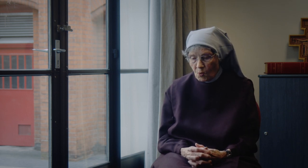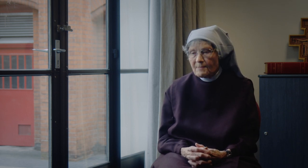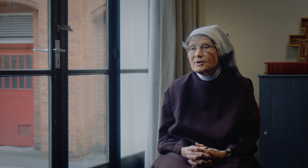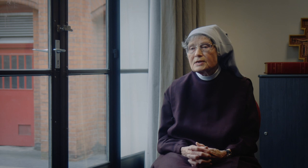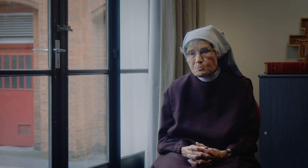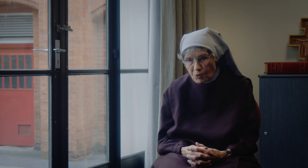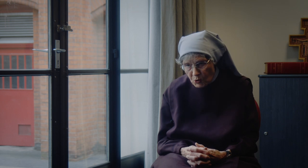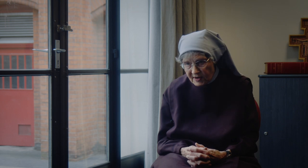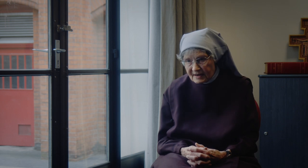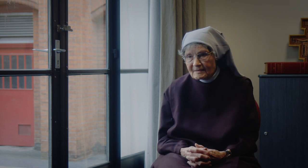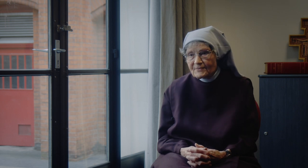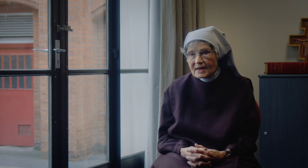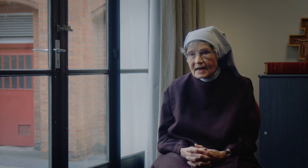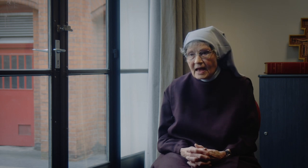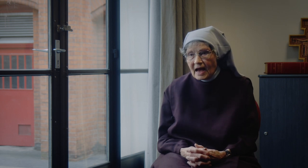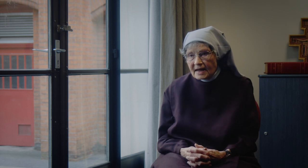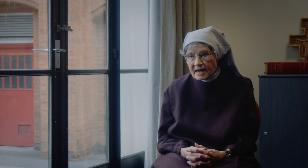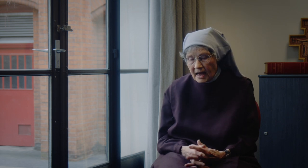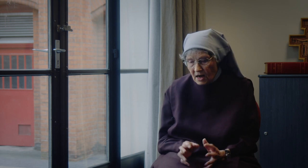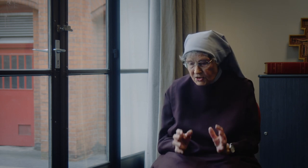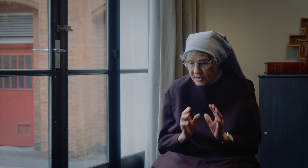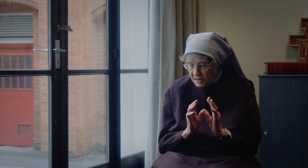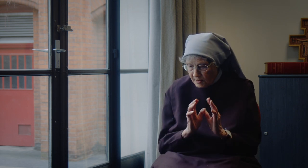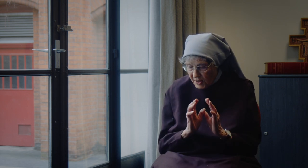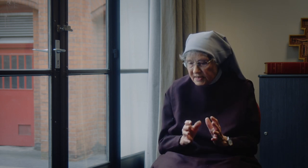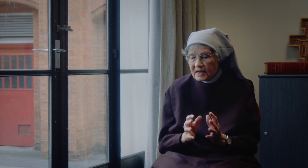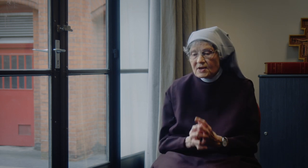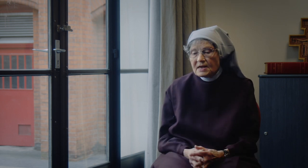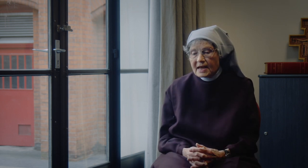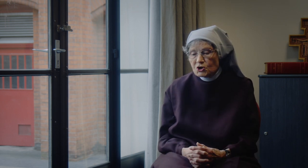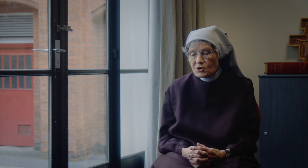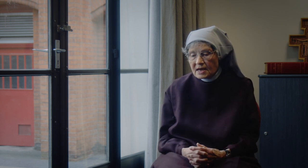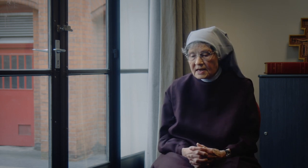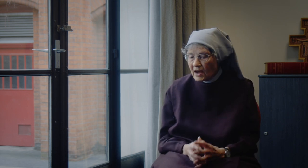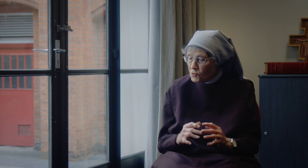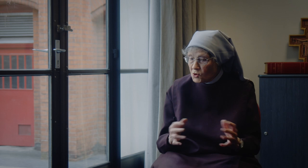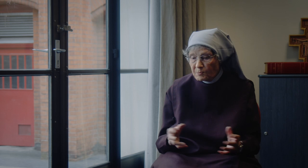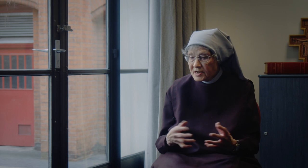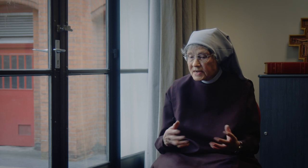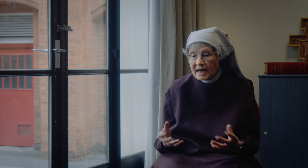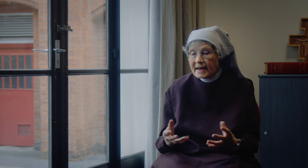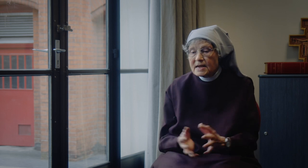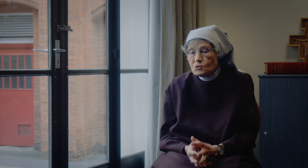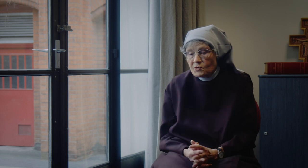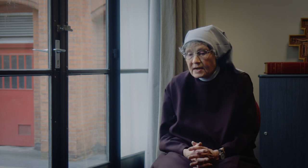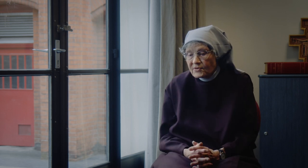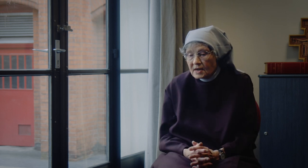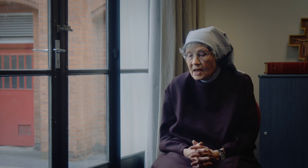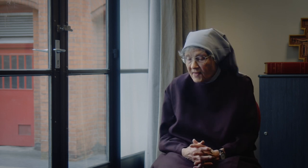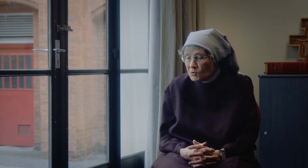one, but it's broken. And I asked the person giving the lecture, I said, have you got a printed handout or anything that would